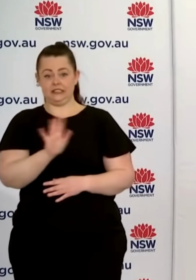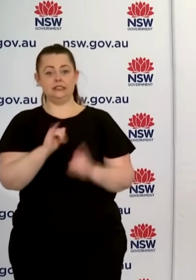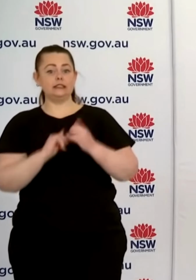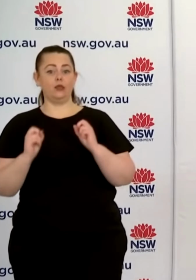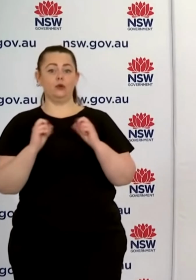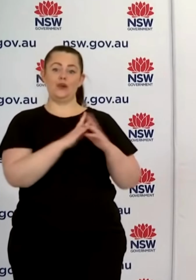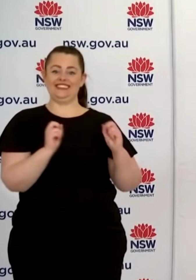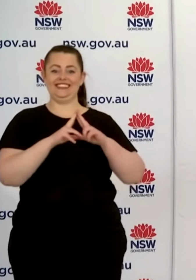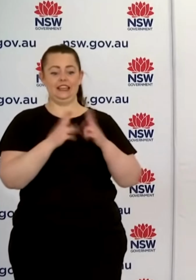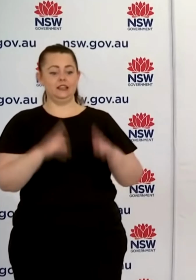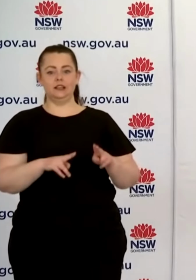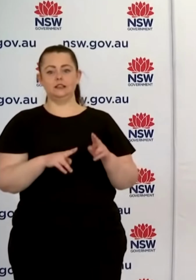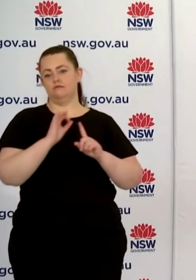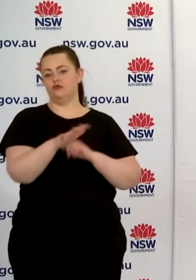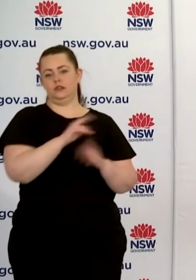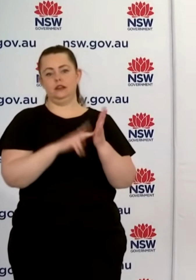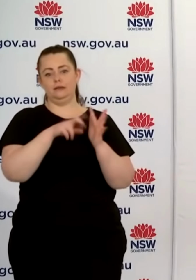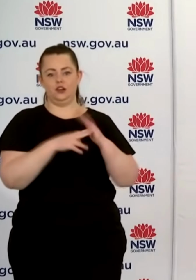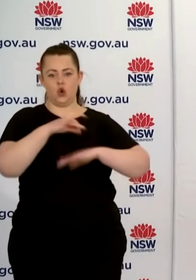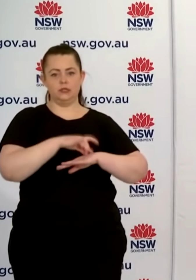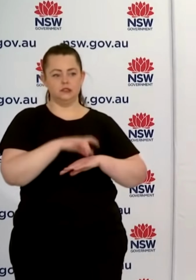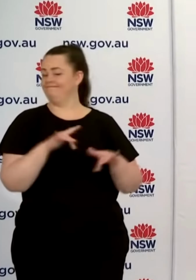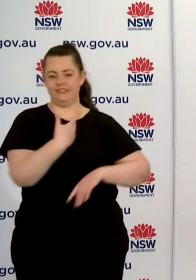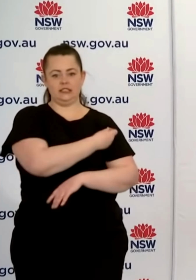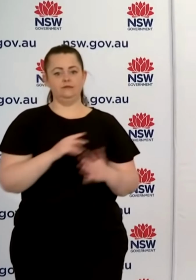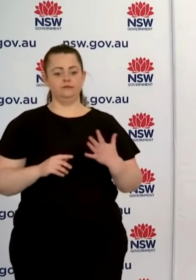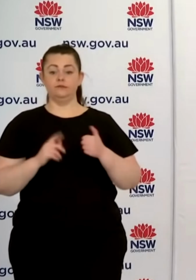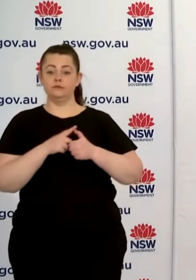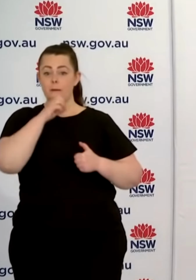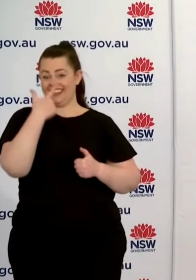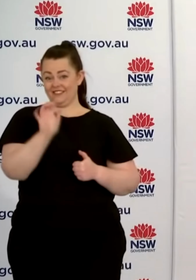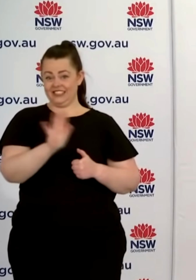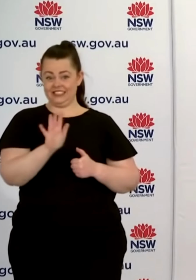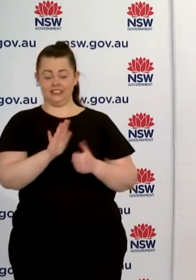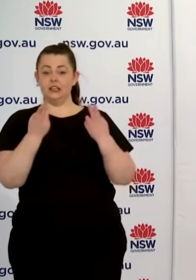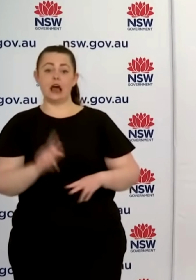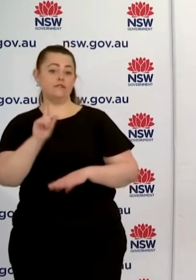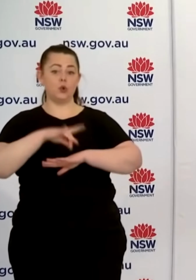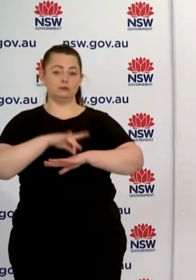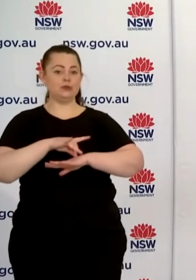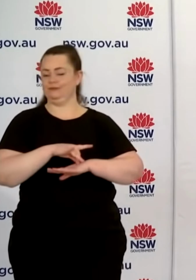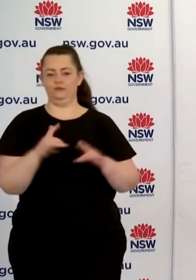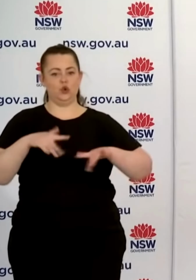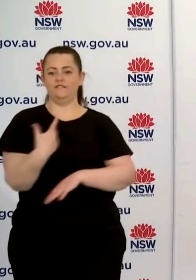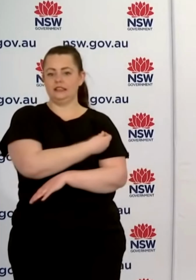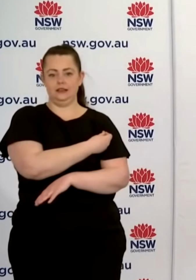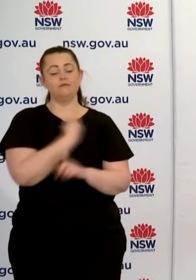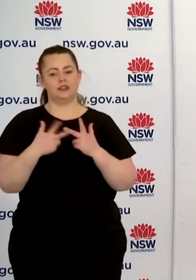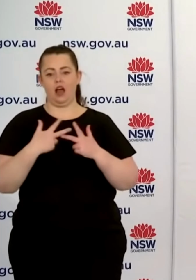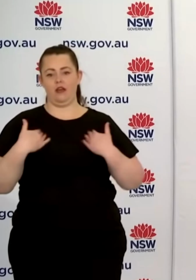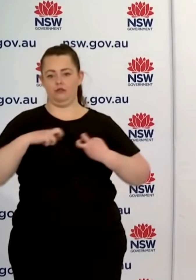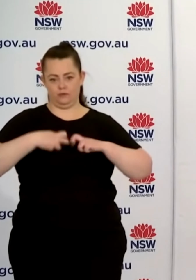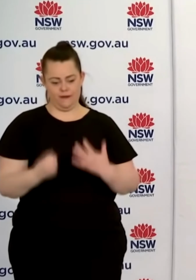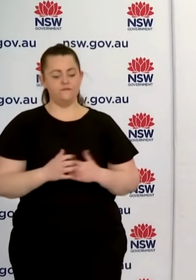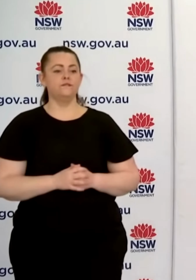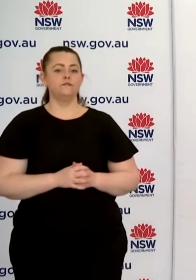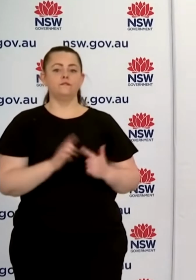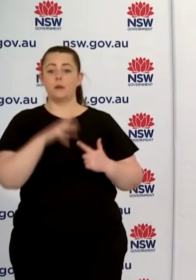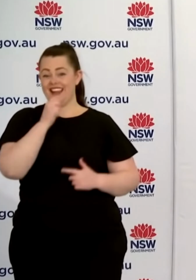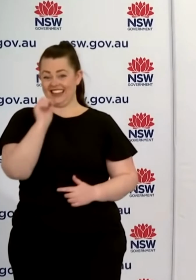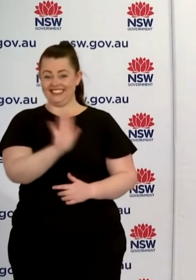Hospital, and she was not vaccinated. Again, she had significant underlying health conditions. A man in his 70s from southwestern Sydney died at Liverpool Hospital, and he was also not vaccinated. He had significant underlying health conditions. A man in